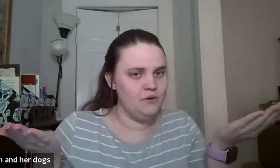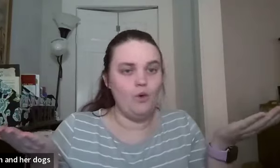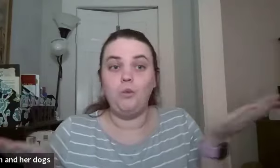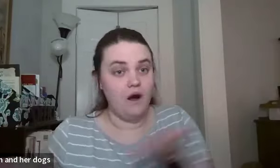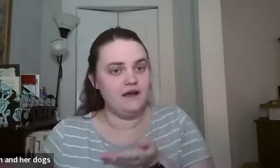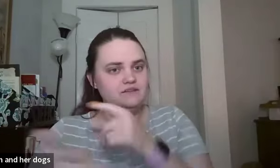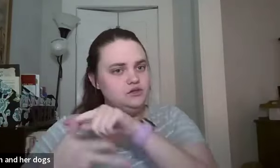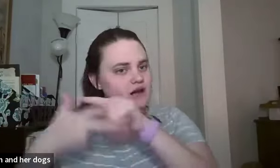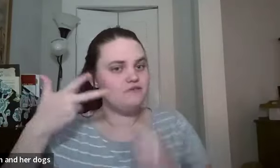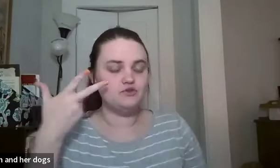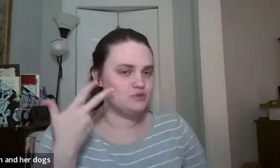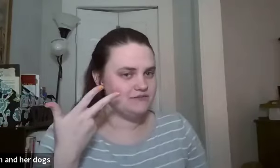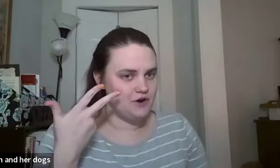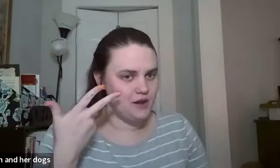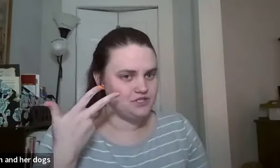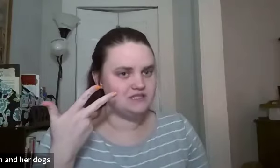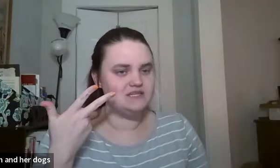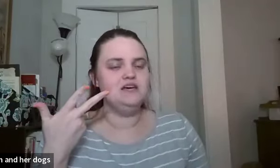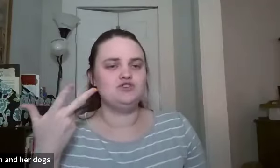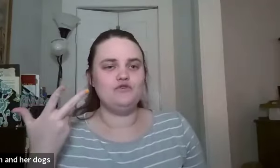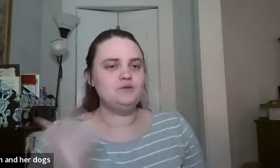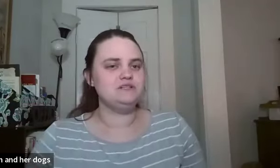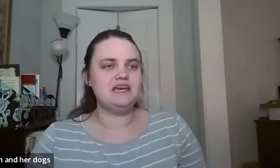or why. You could have those three different options. So if you were saying,